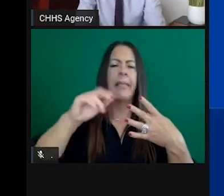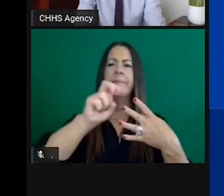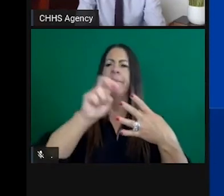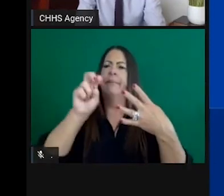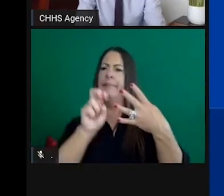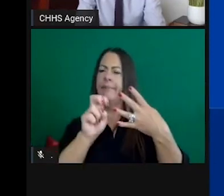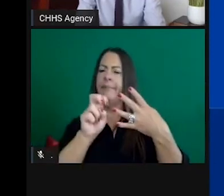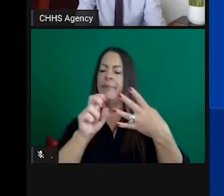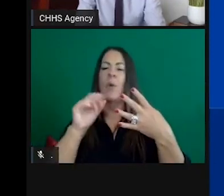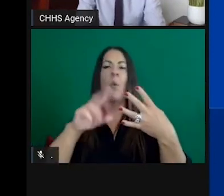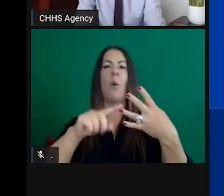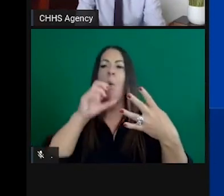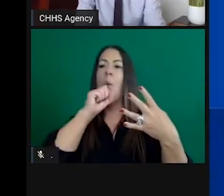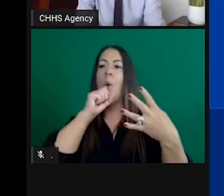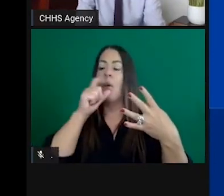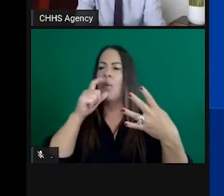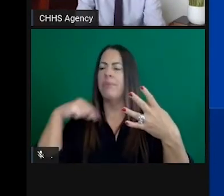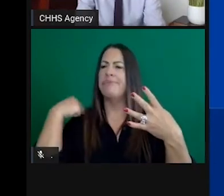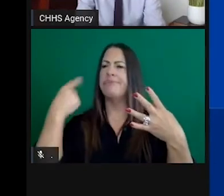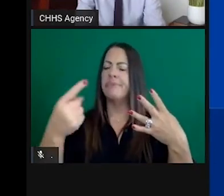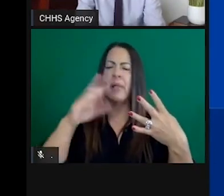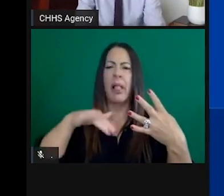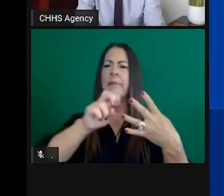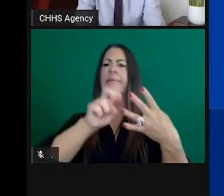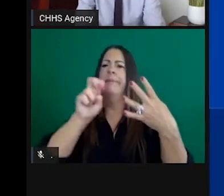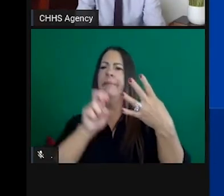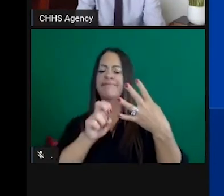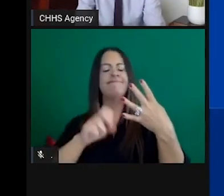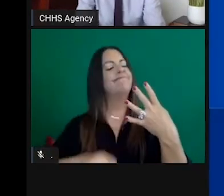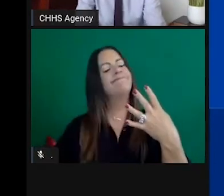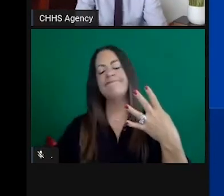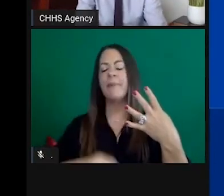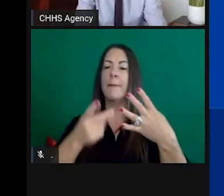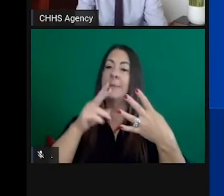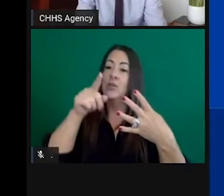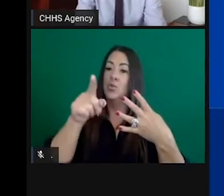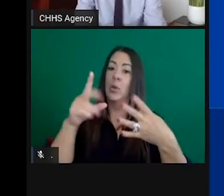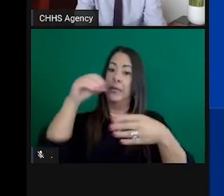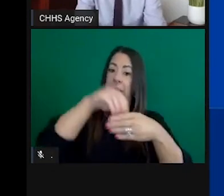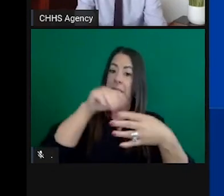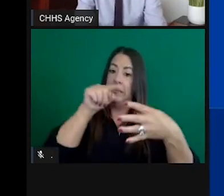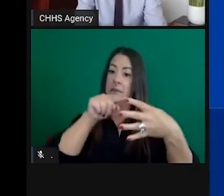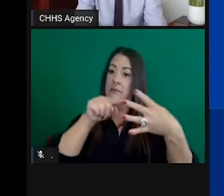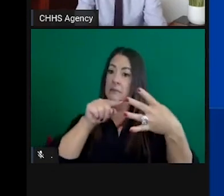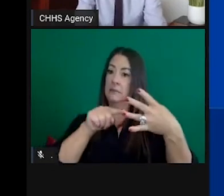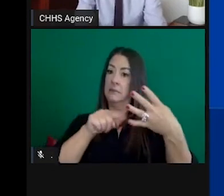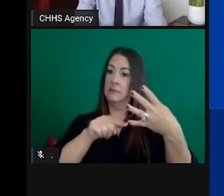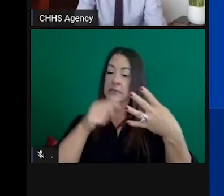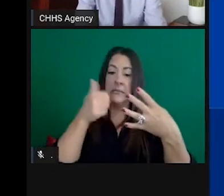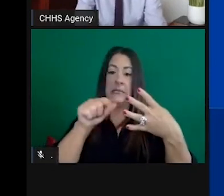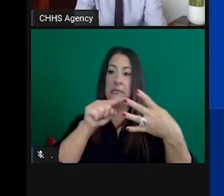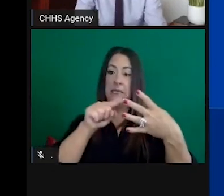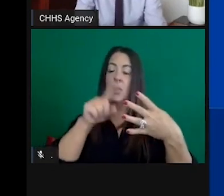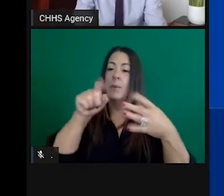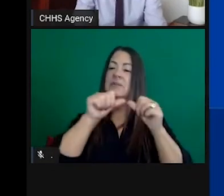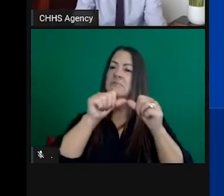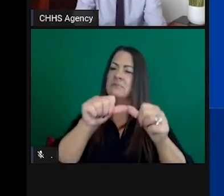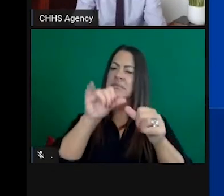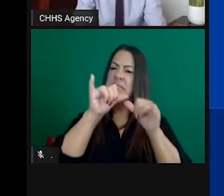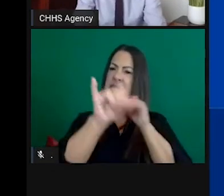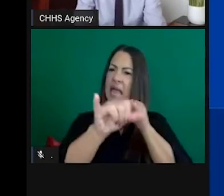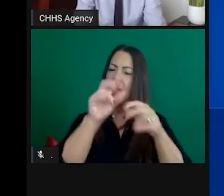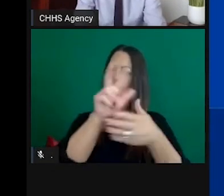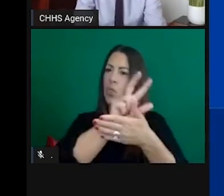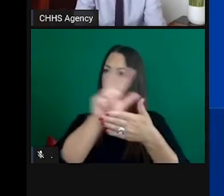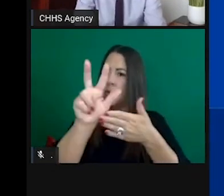remember, our requirement was that a county must remain in a tier for at least 3 weeks. So next week